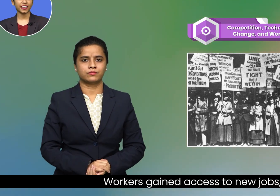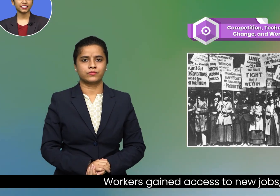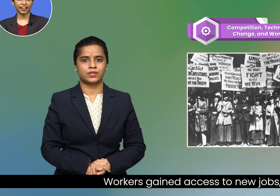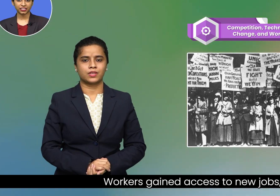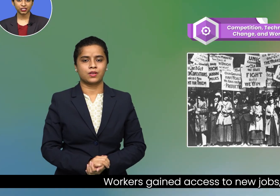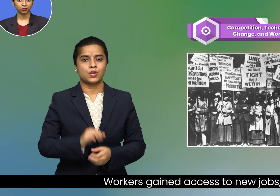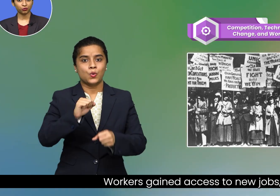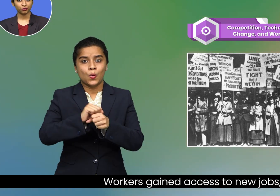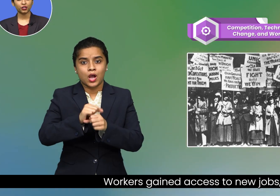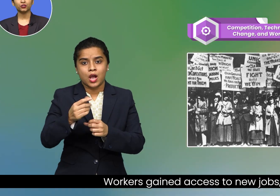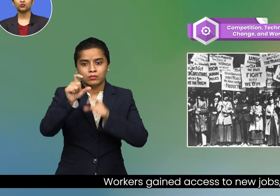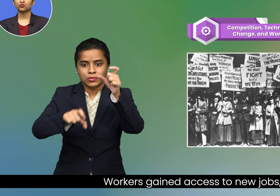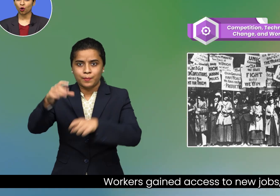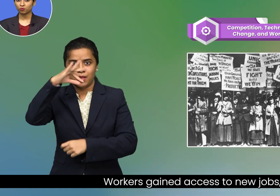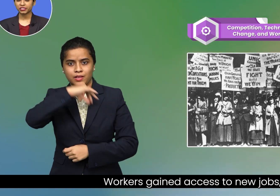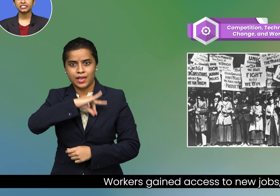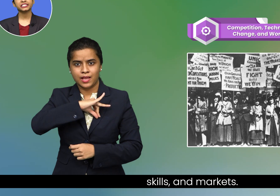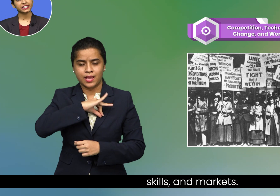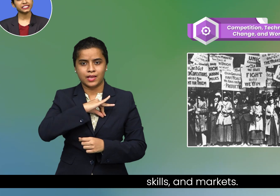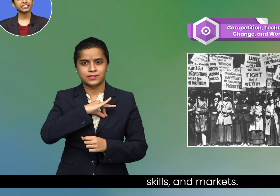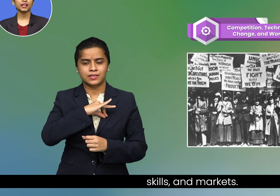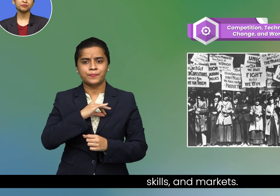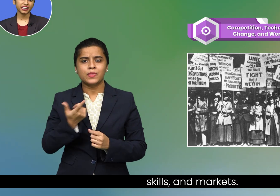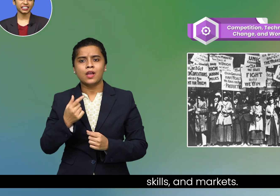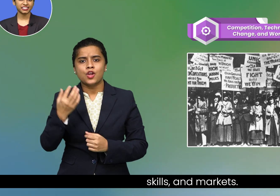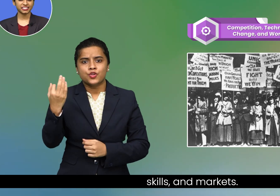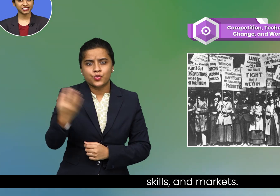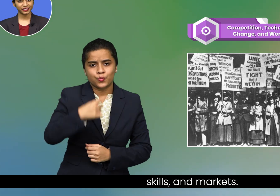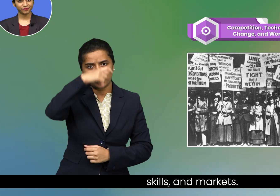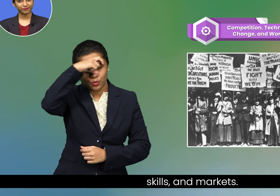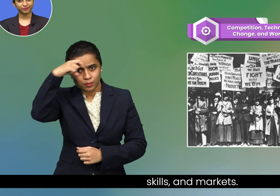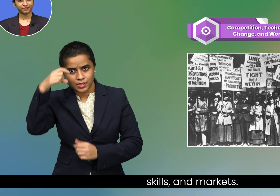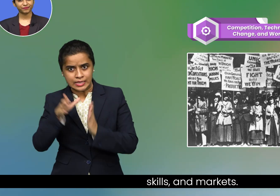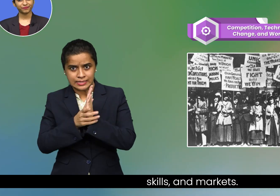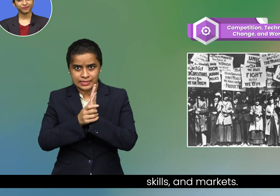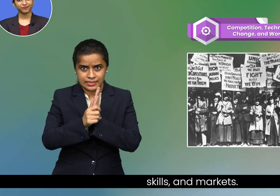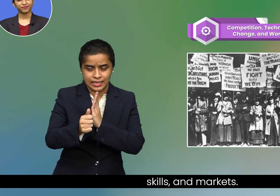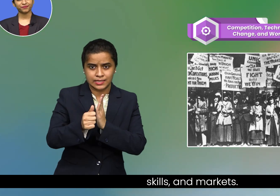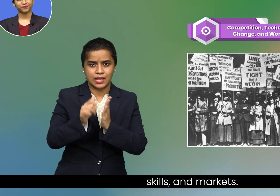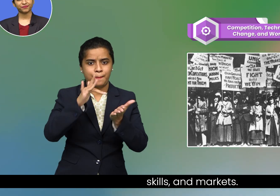Workers gained access to new jobs, skills, and markets.